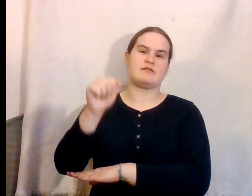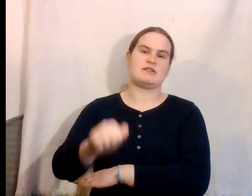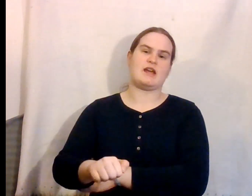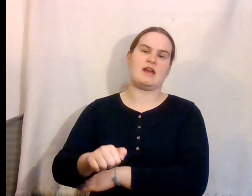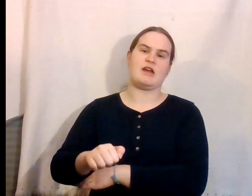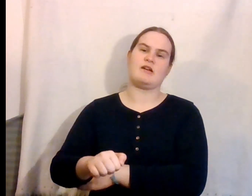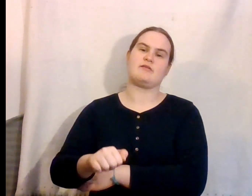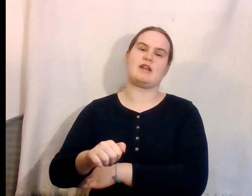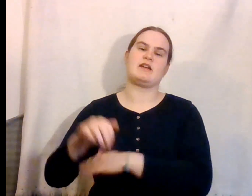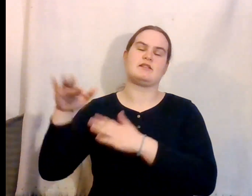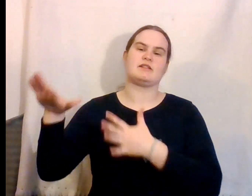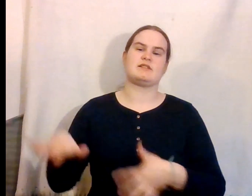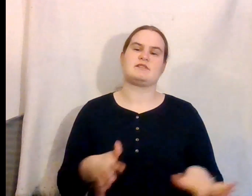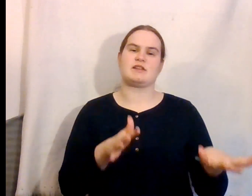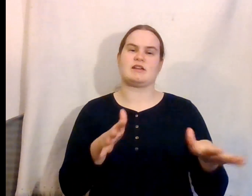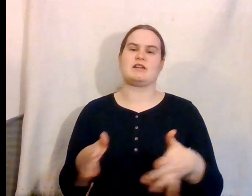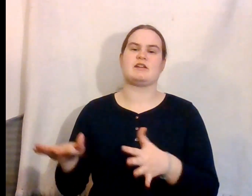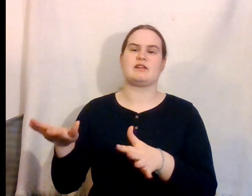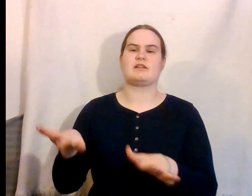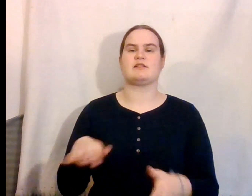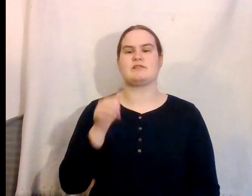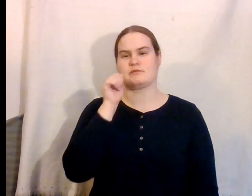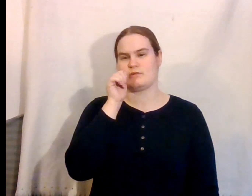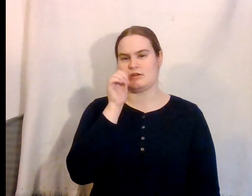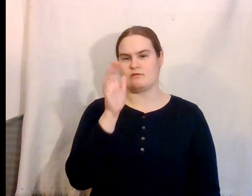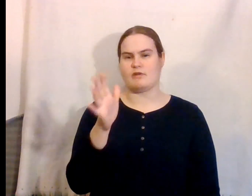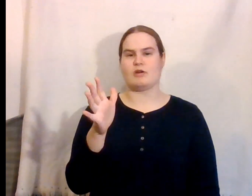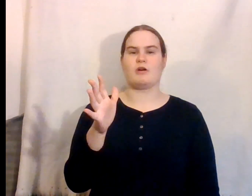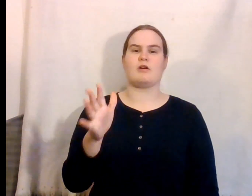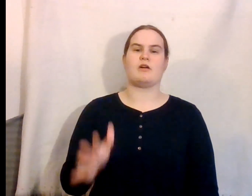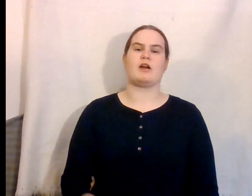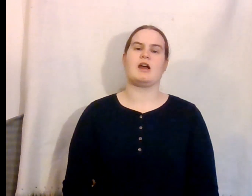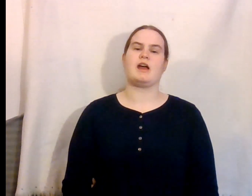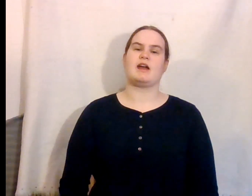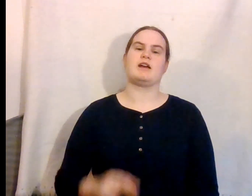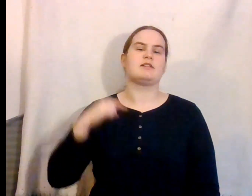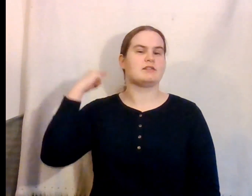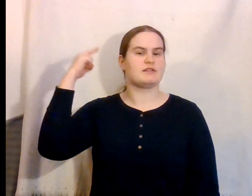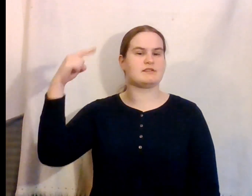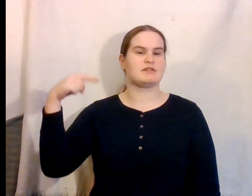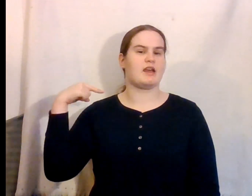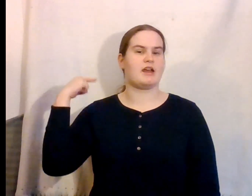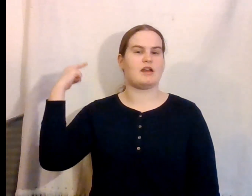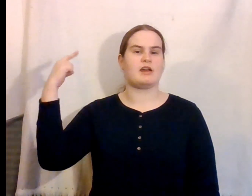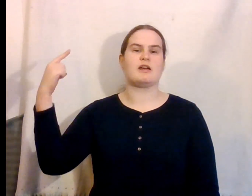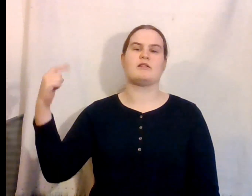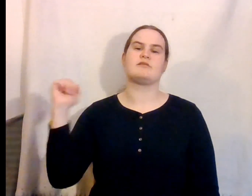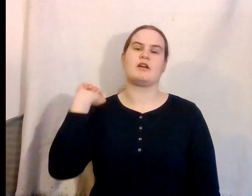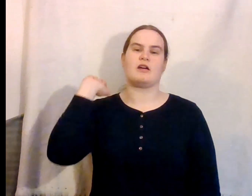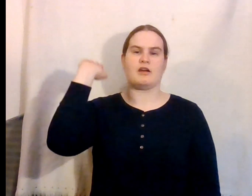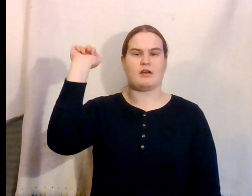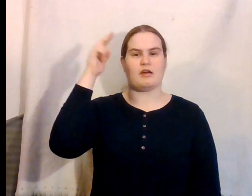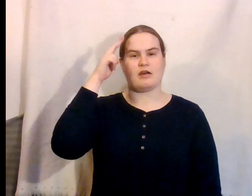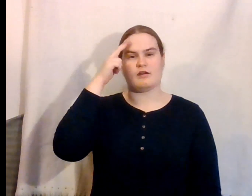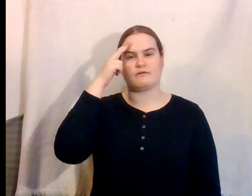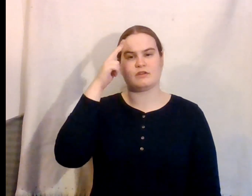down and the SE will at the sound of